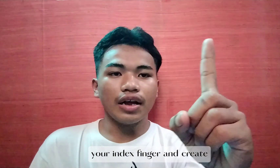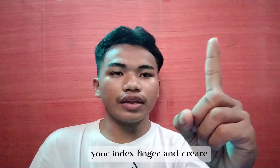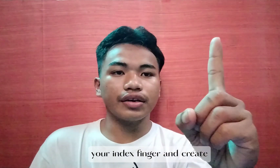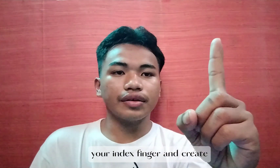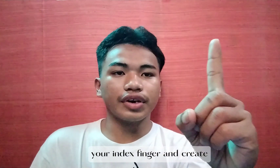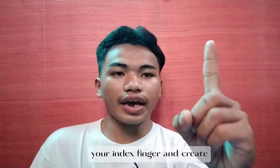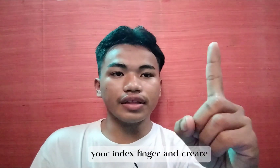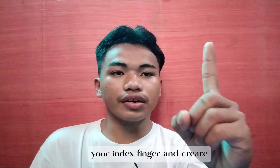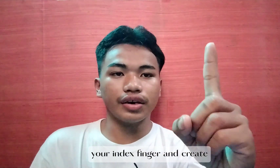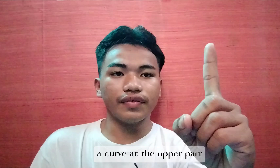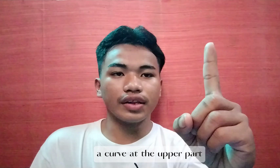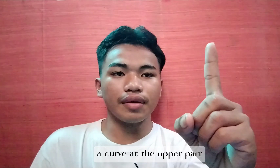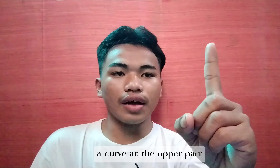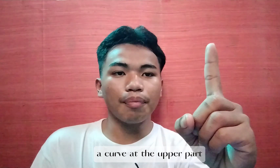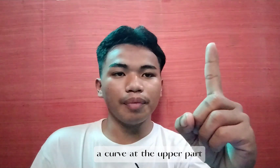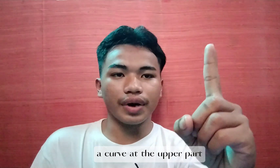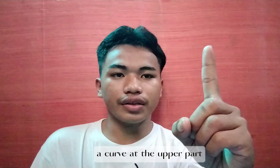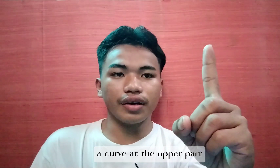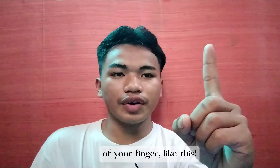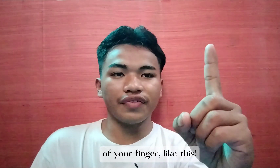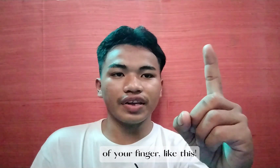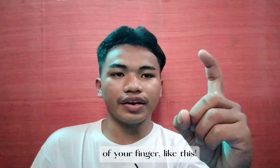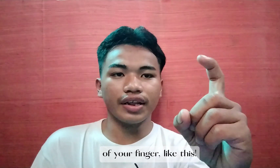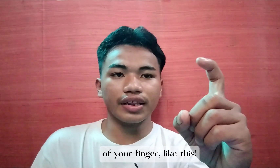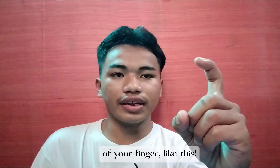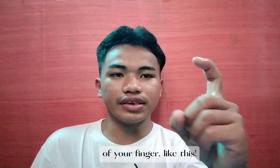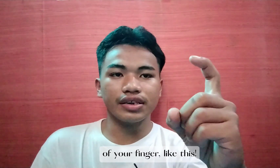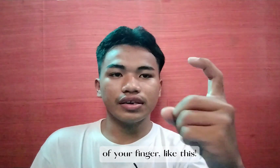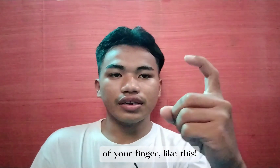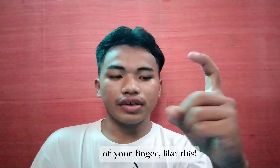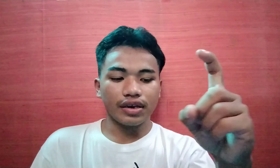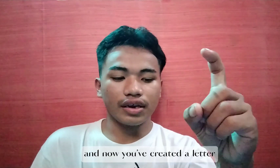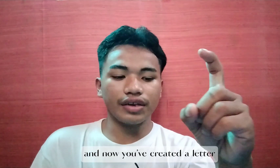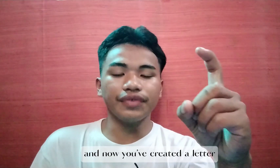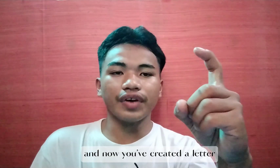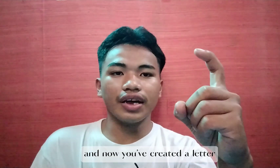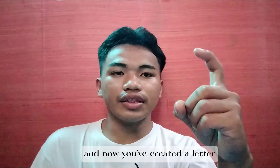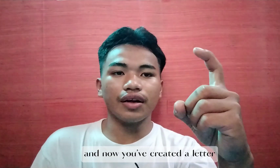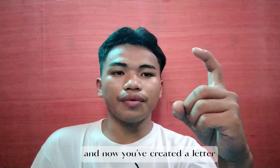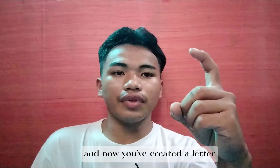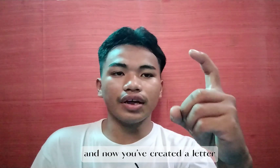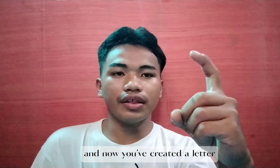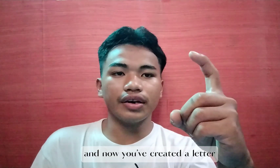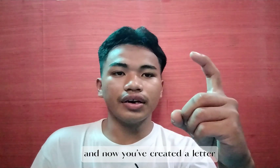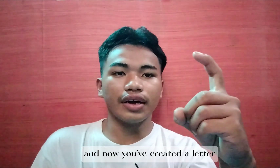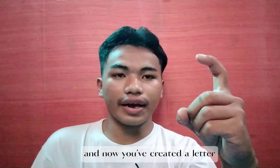and create a curve at the upper part of your finger like this. And you create our letter X.